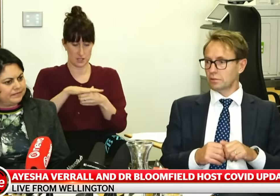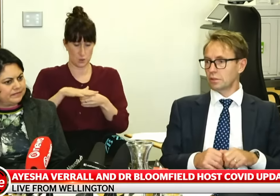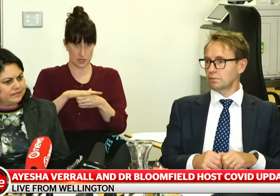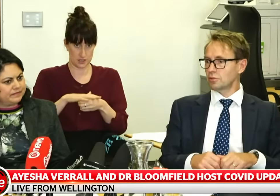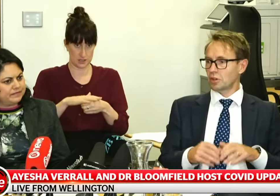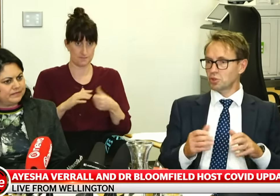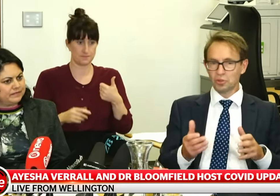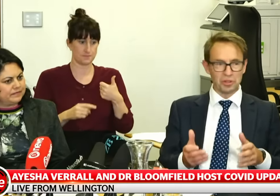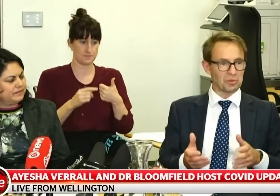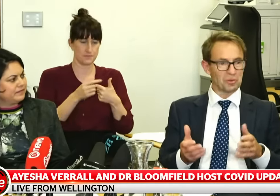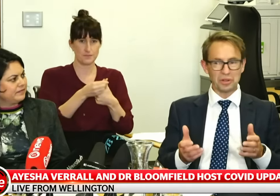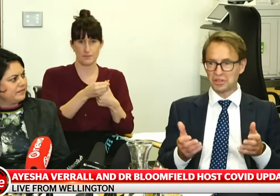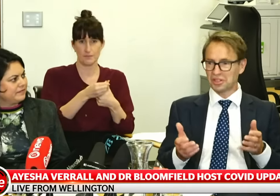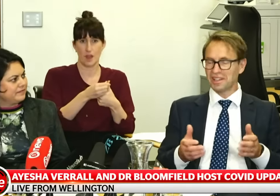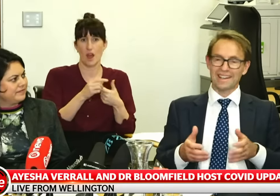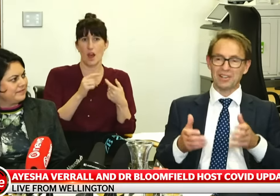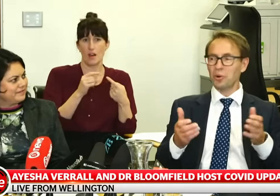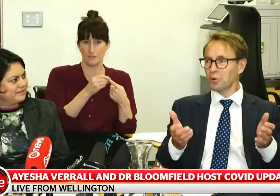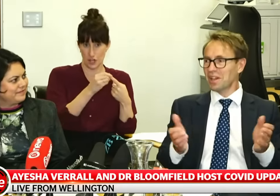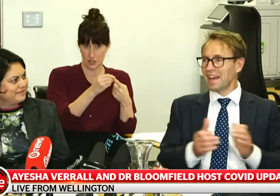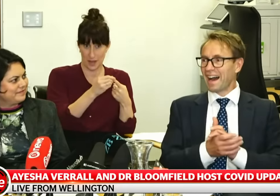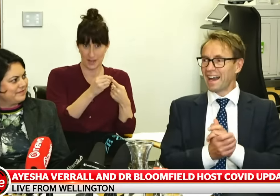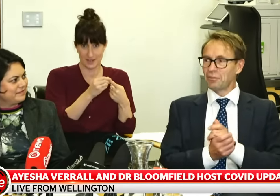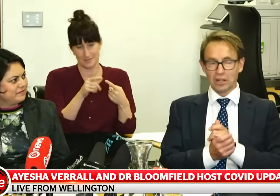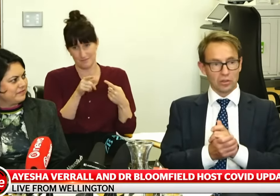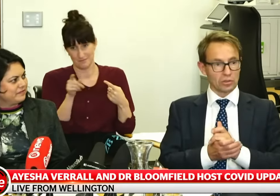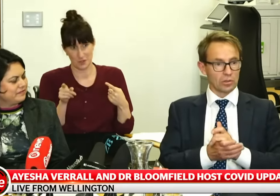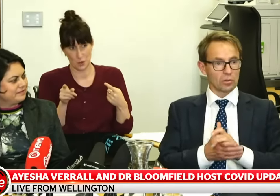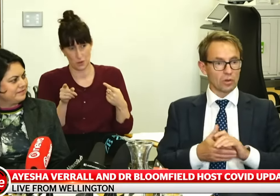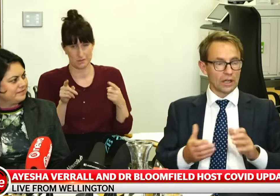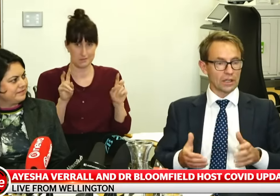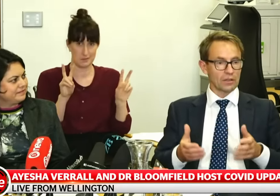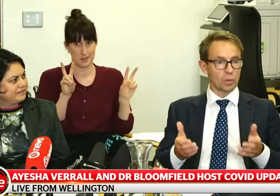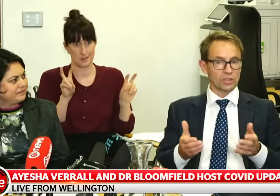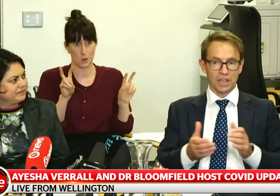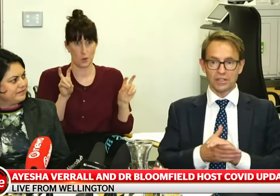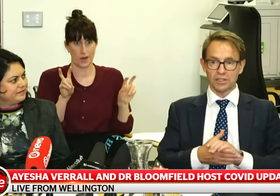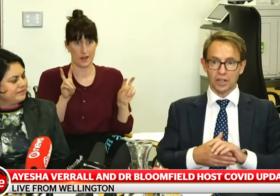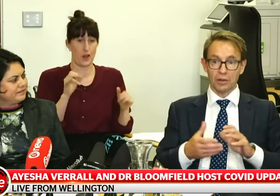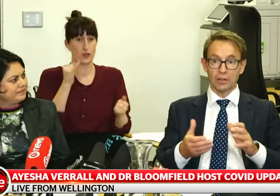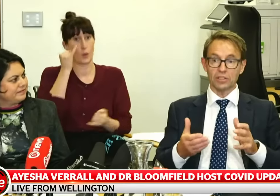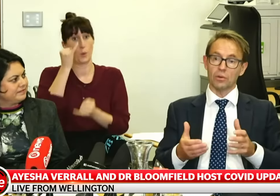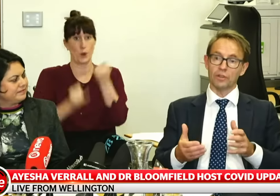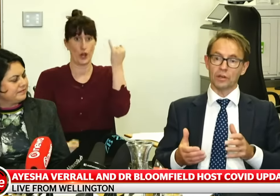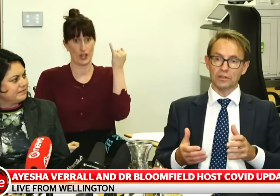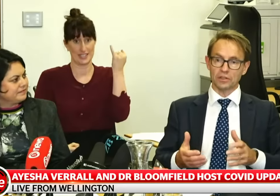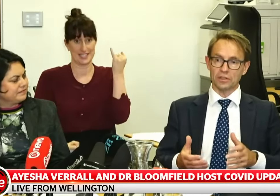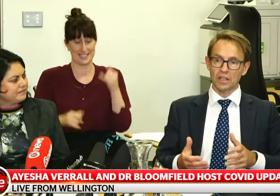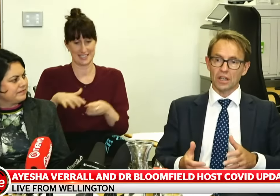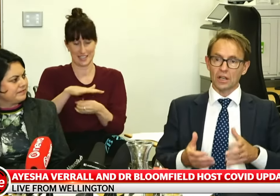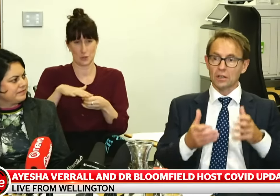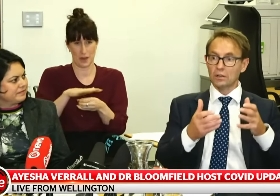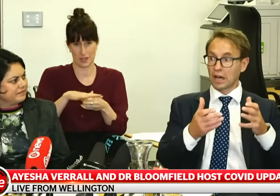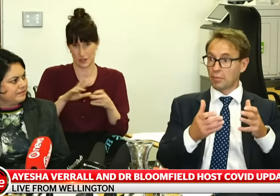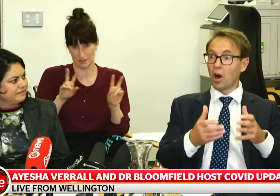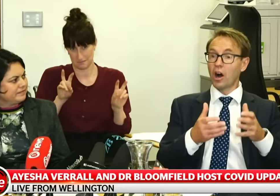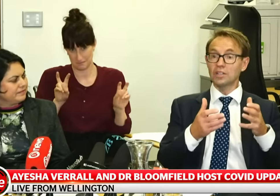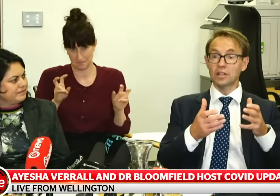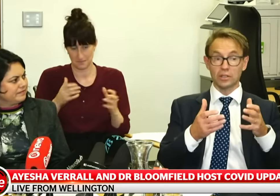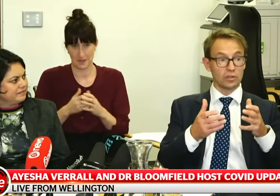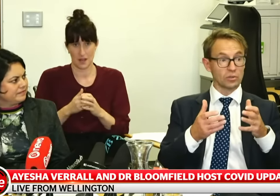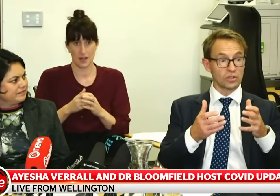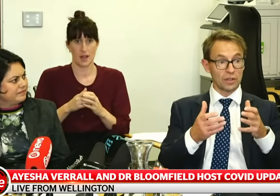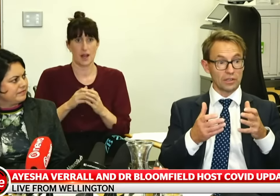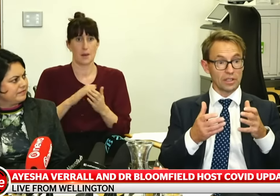that I'm sure you will want to call, and one could call rightly, the worst case scenario. So a variant that's